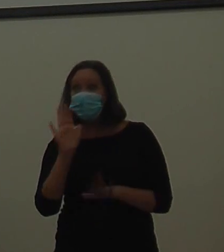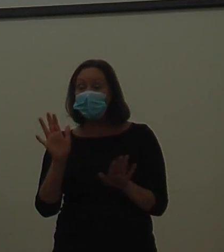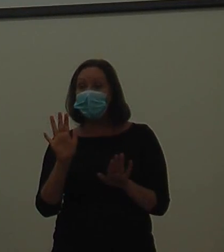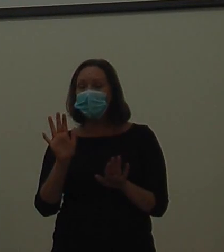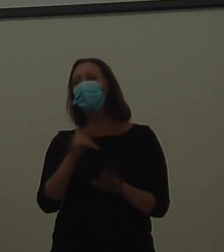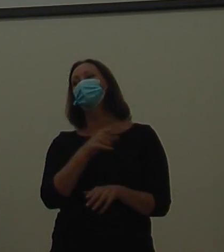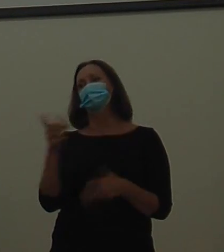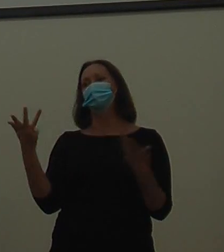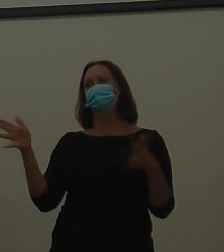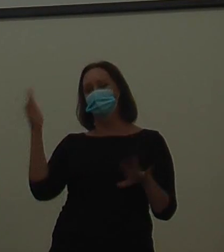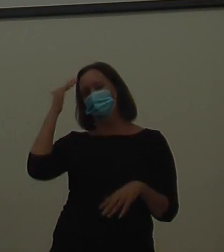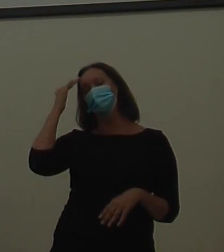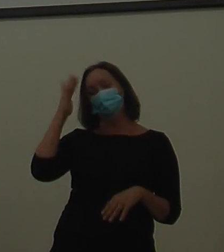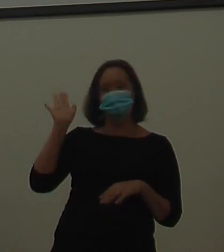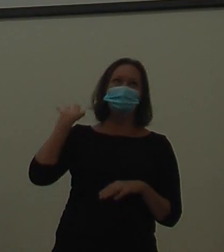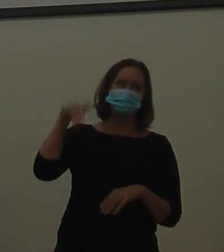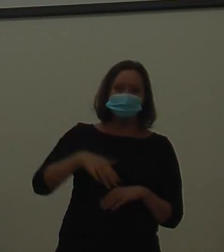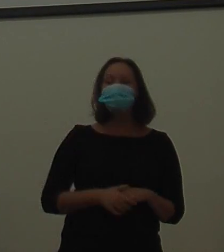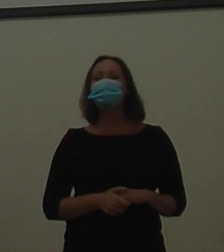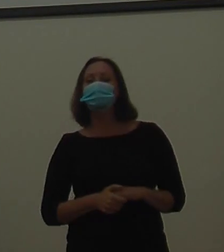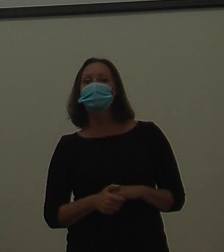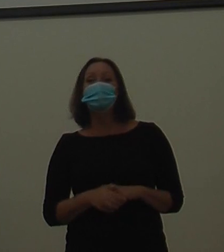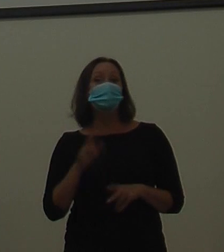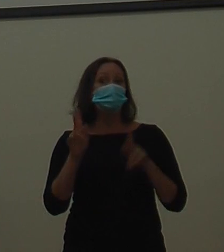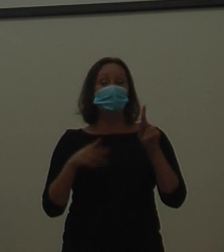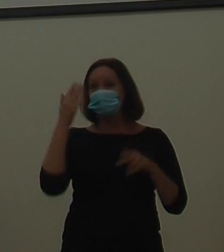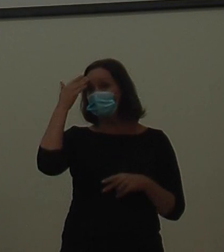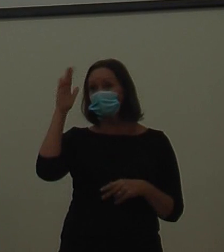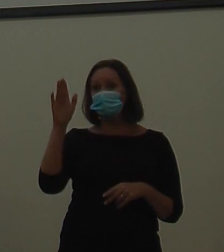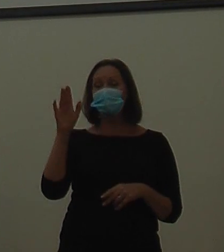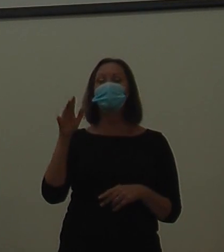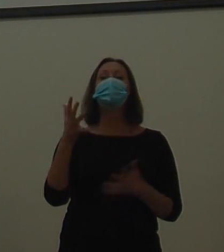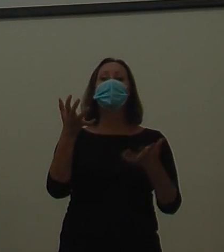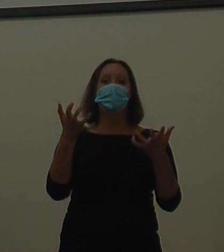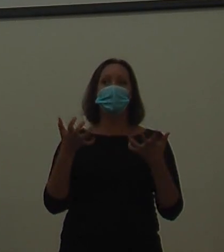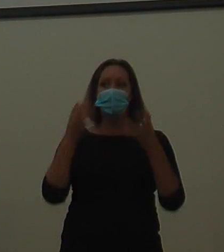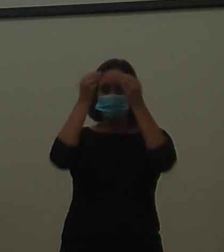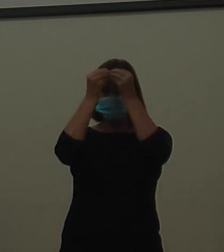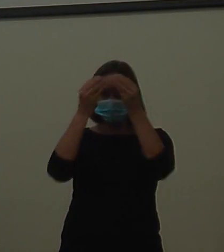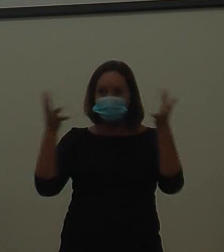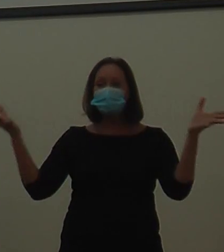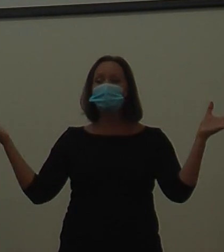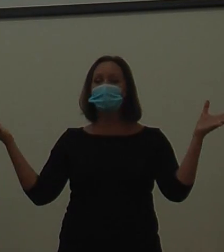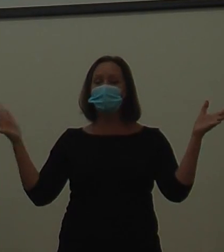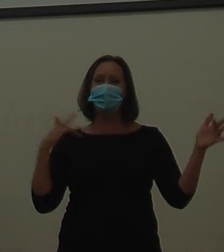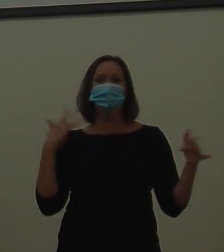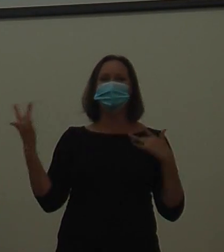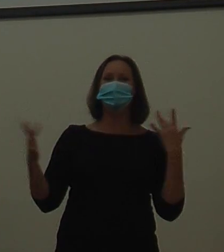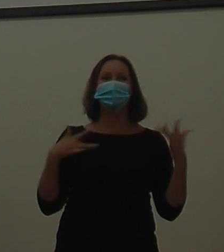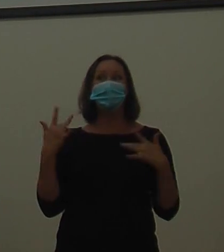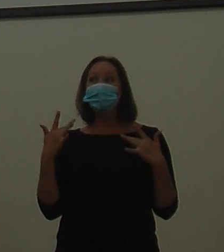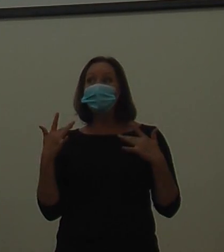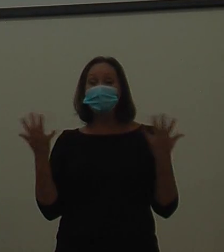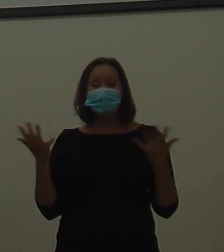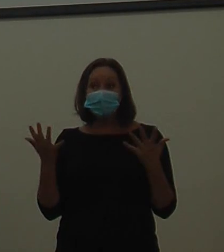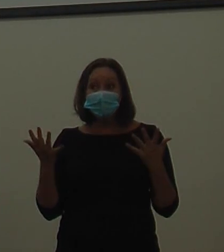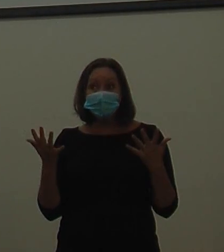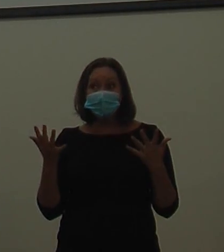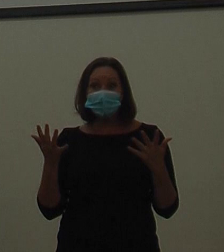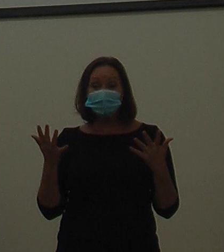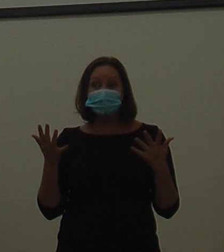what they're having. Well, for those who don't, Gordon and Penny want you to know, because they're thrilled, that they are having a